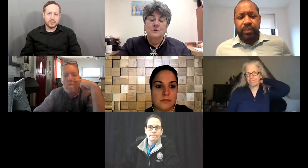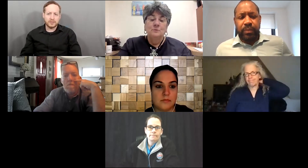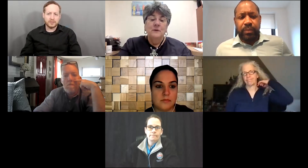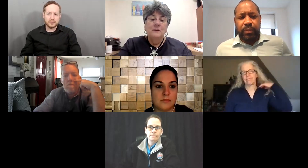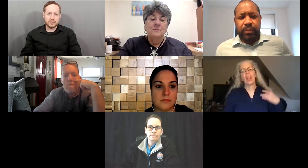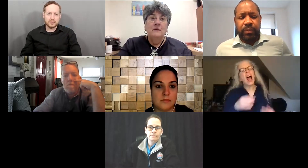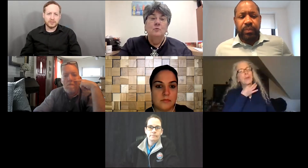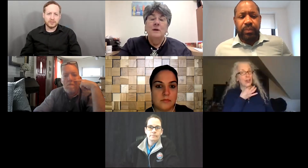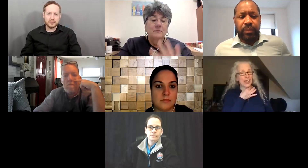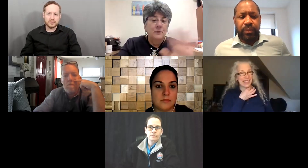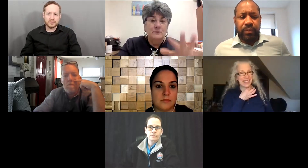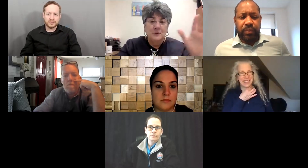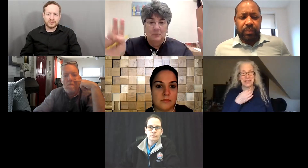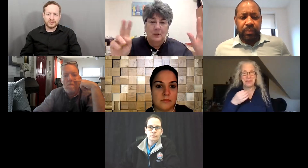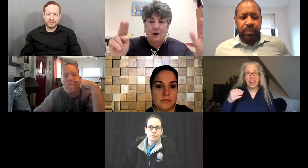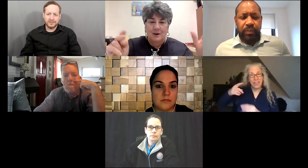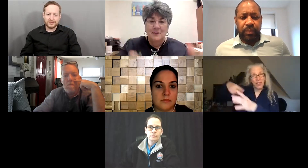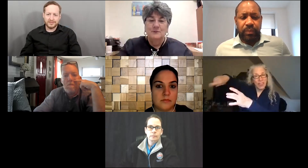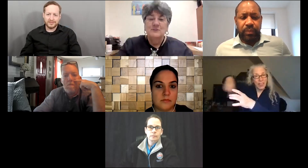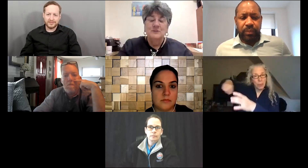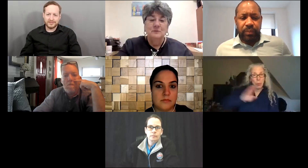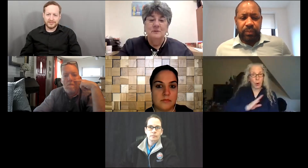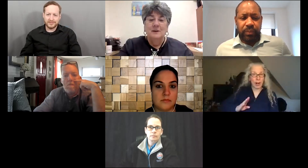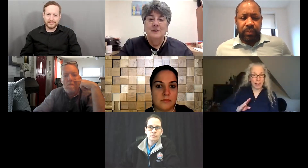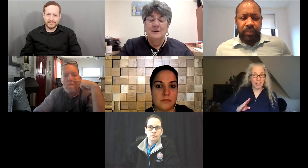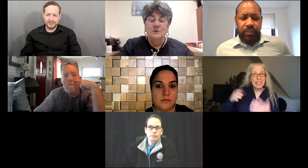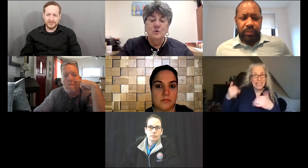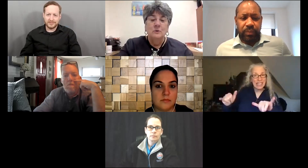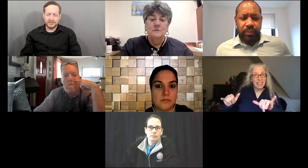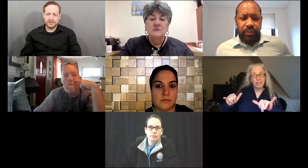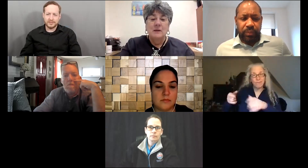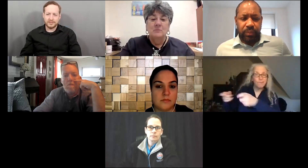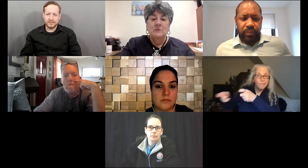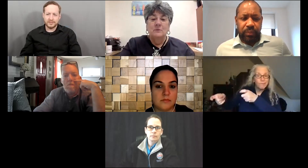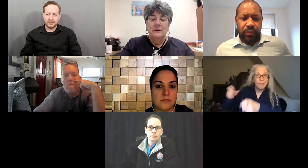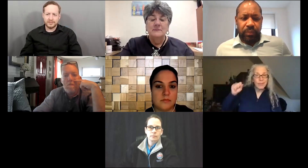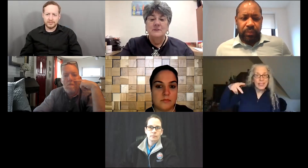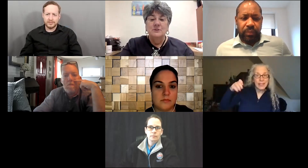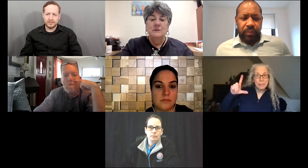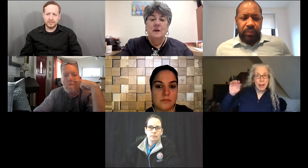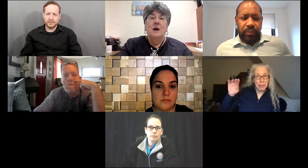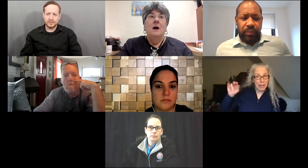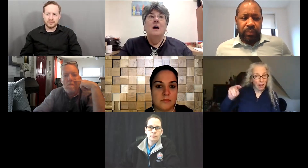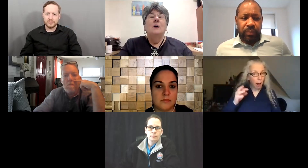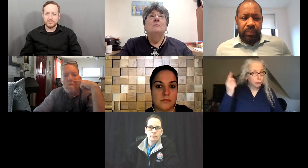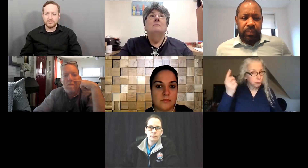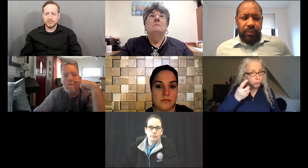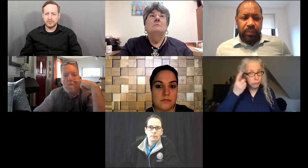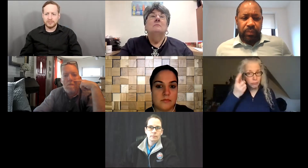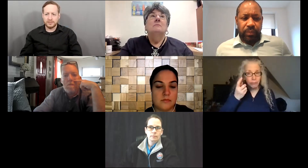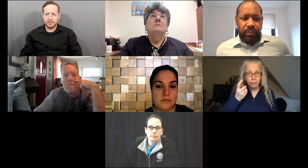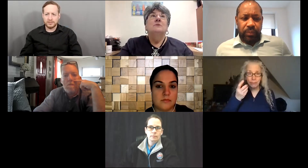Do you think that whoever those people are that are still in control of the Spellman organization,